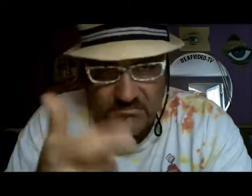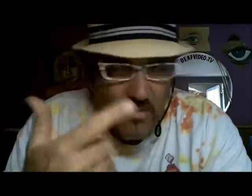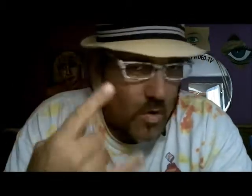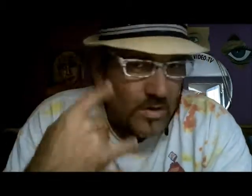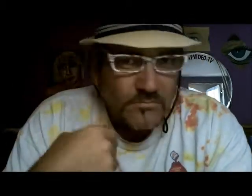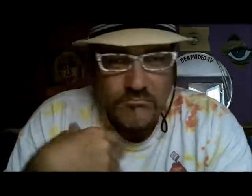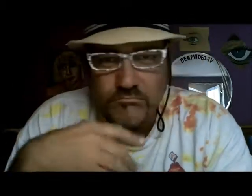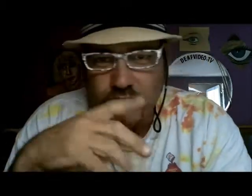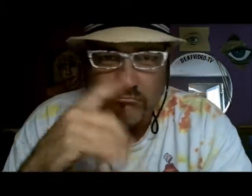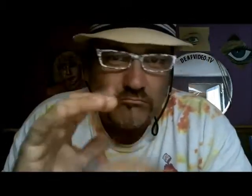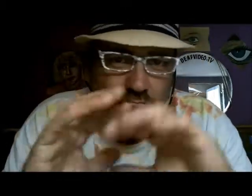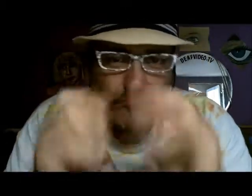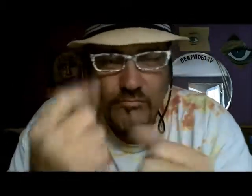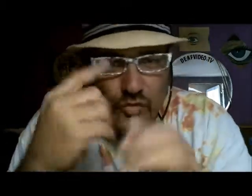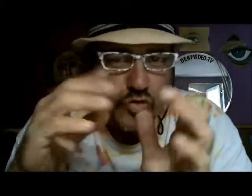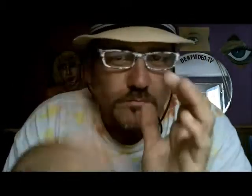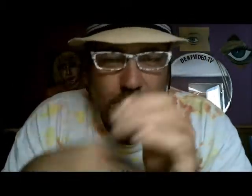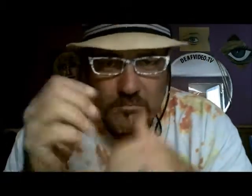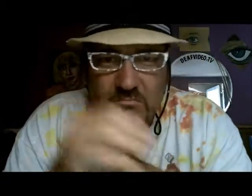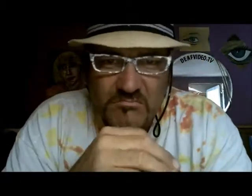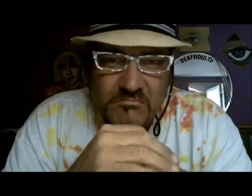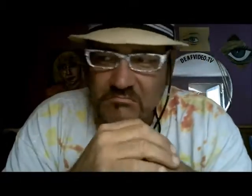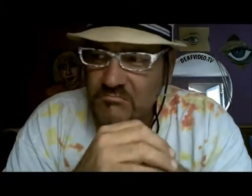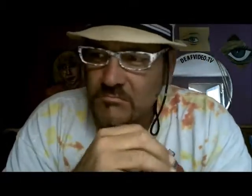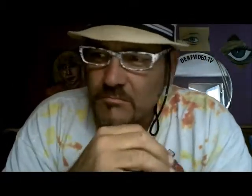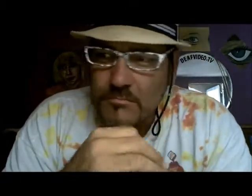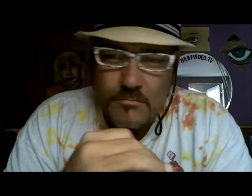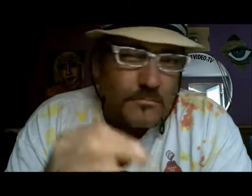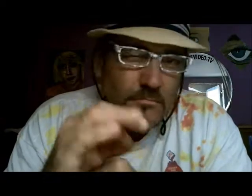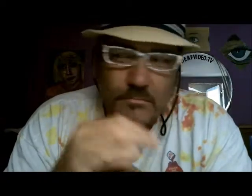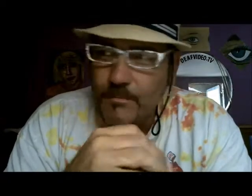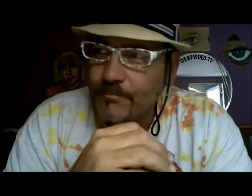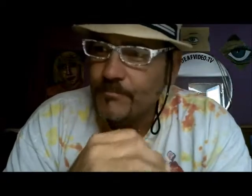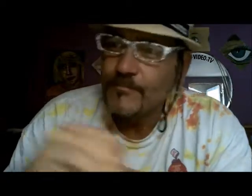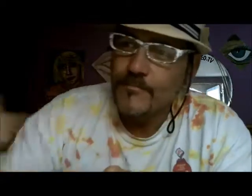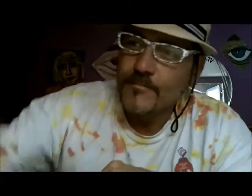You really see inside men's minds? See these vermin?